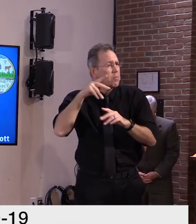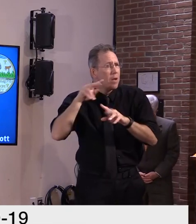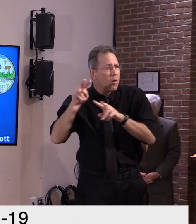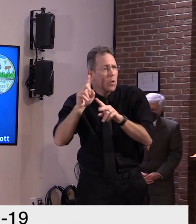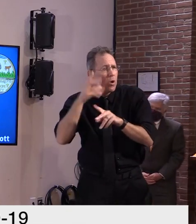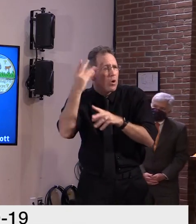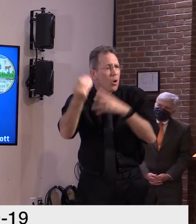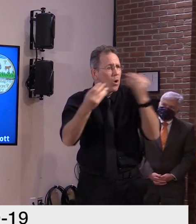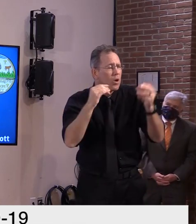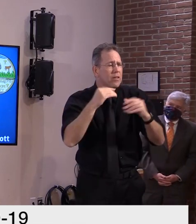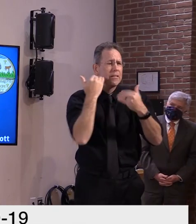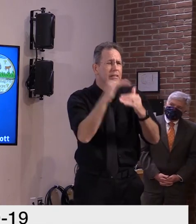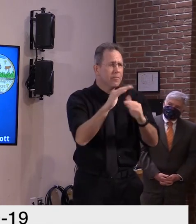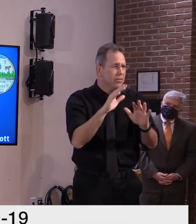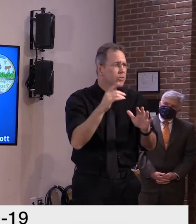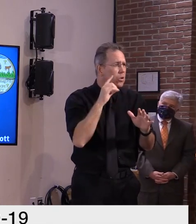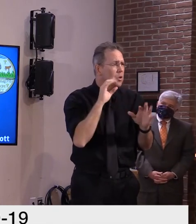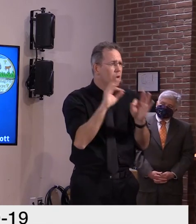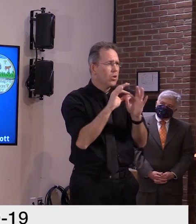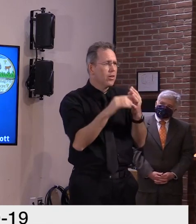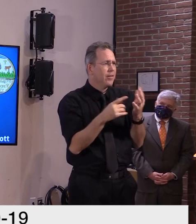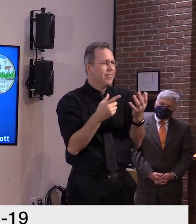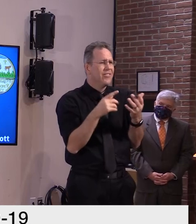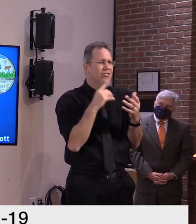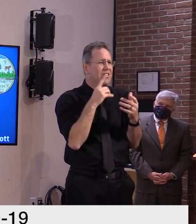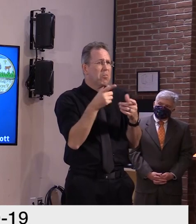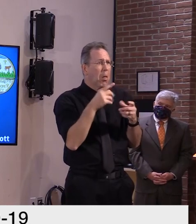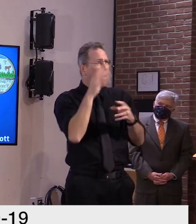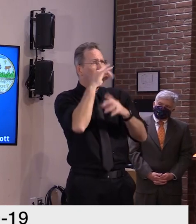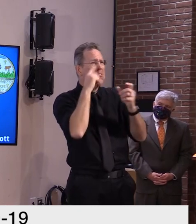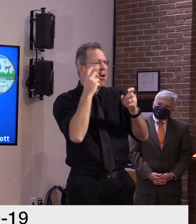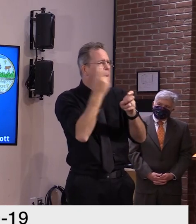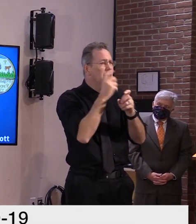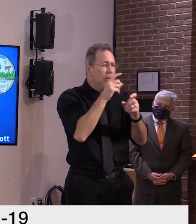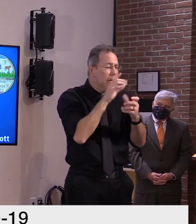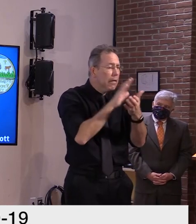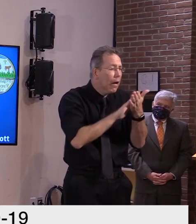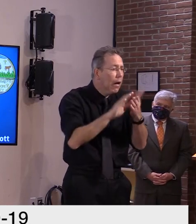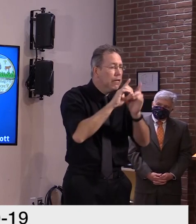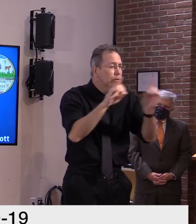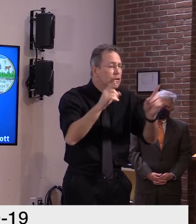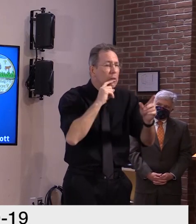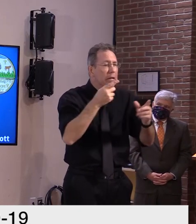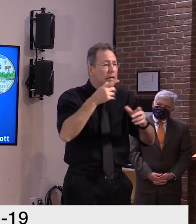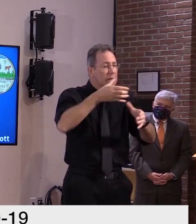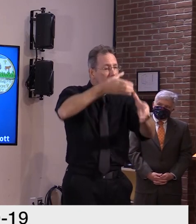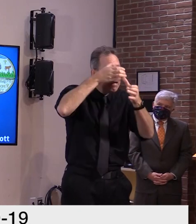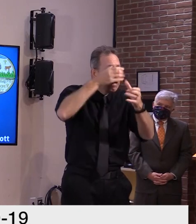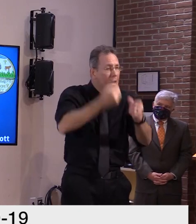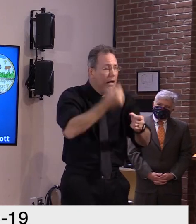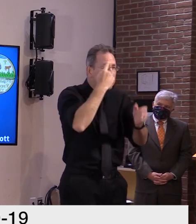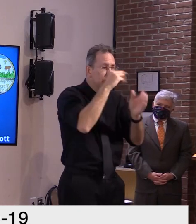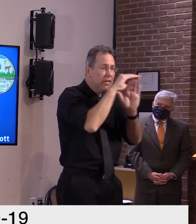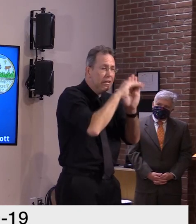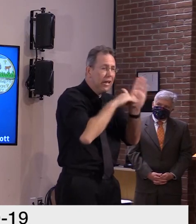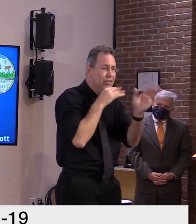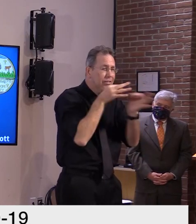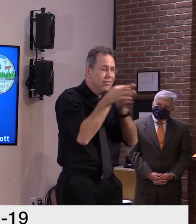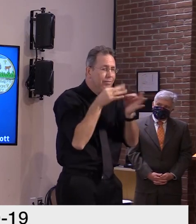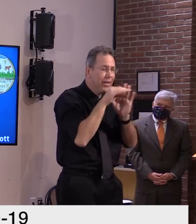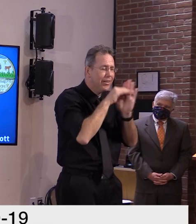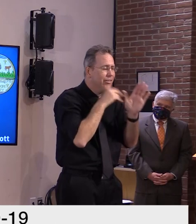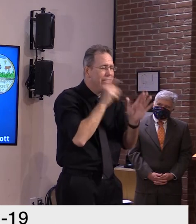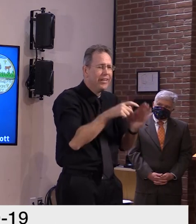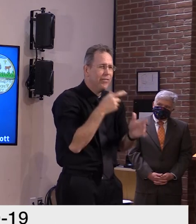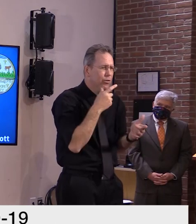availability and we have another sort of quiver in our arrows here, in